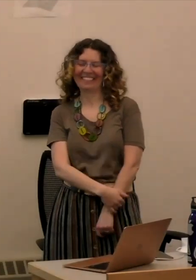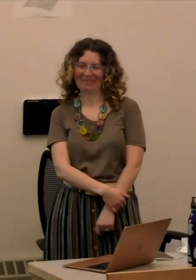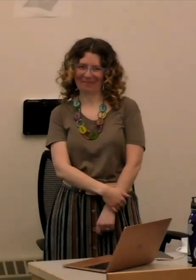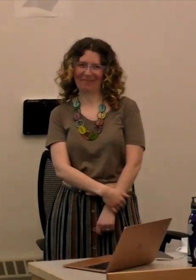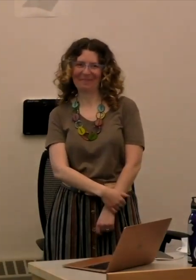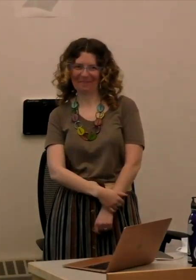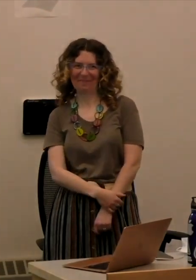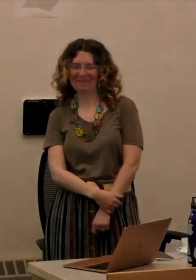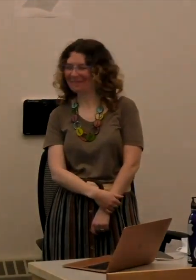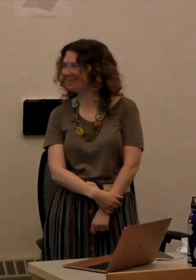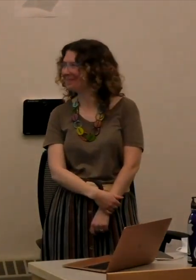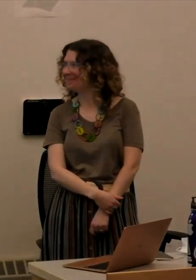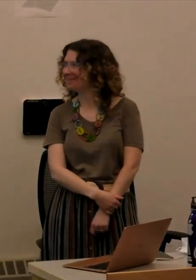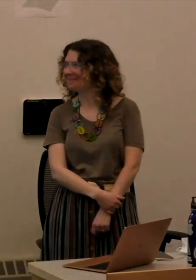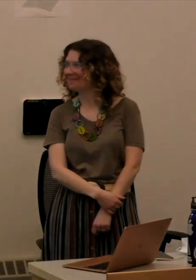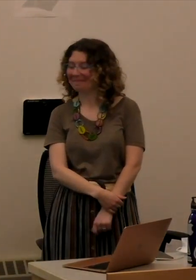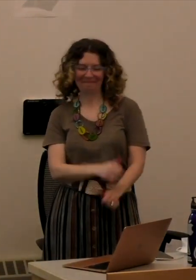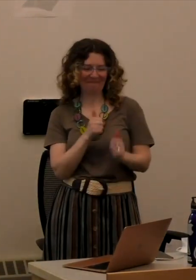experience.